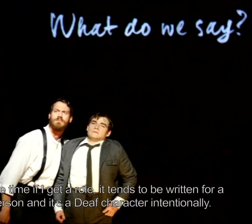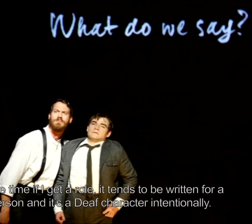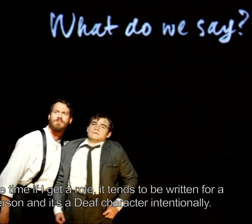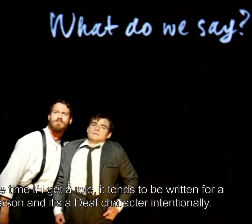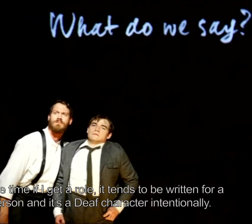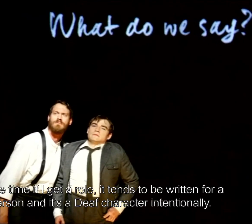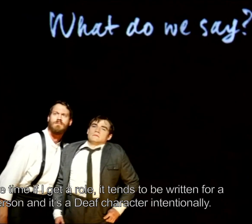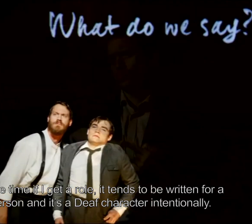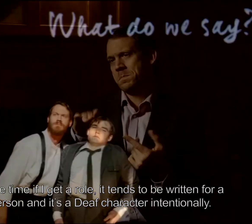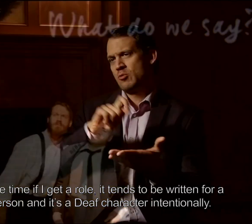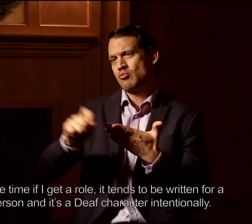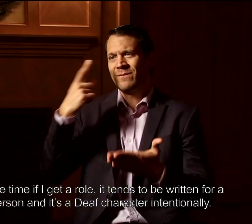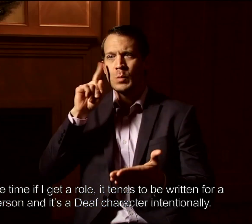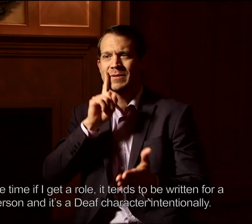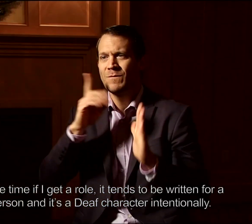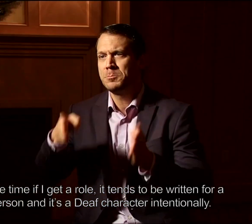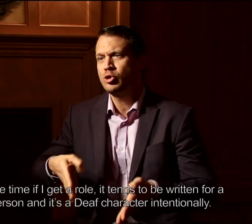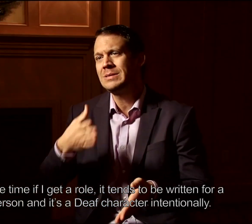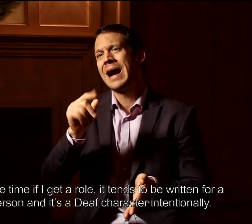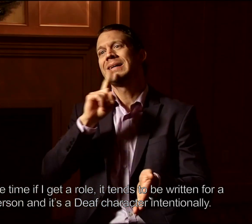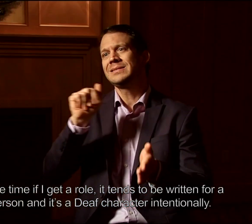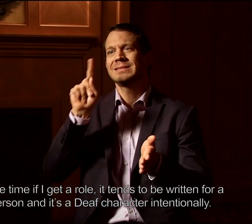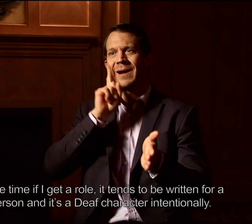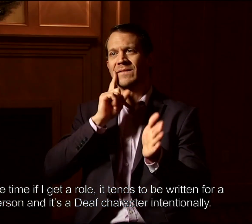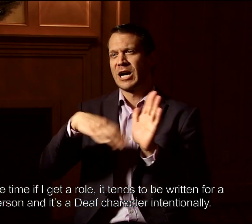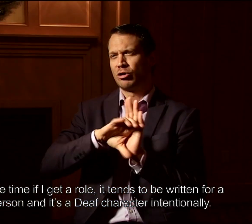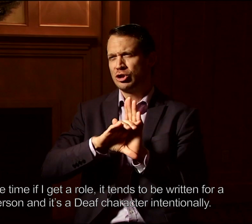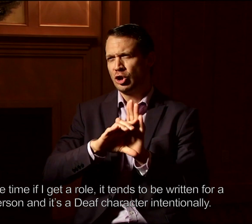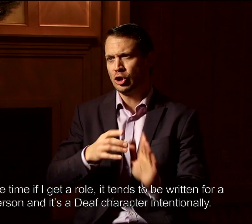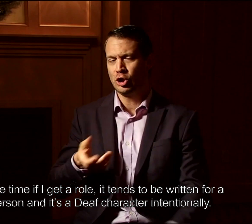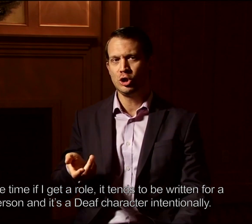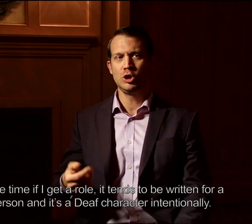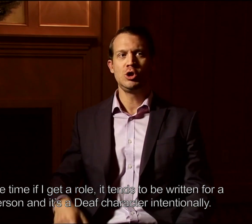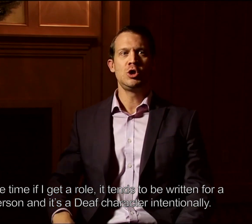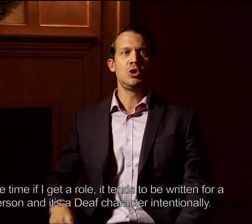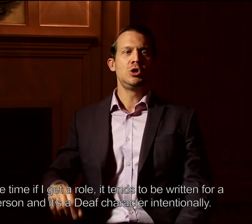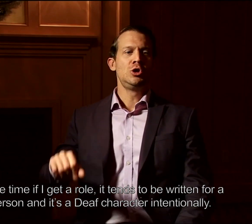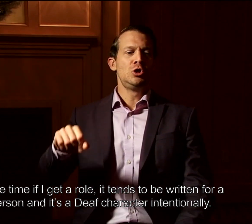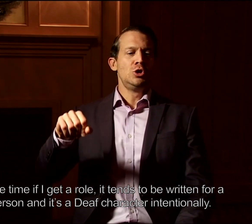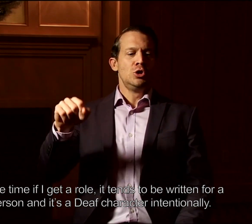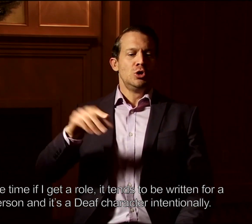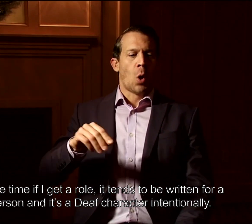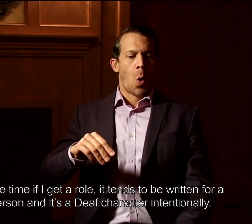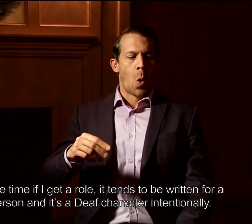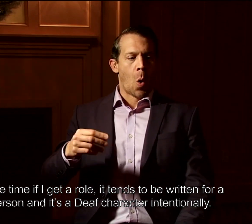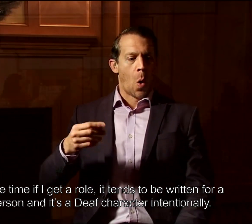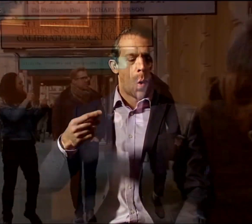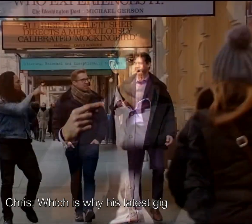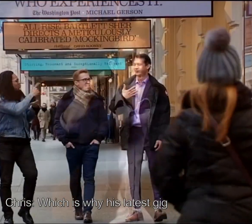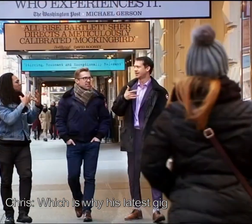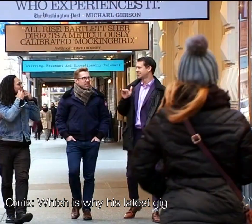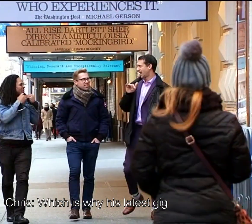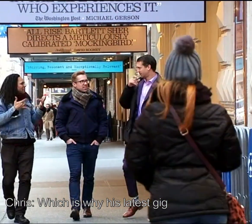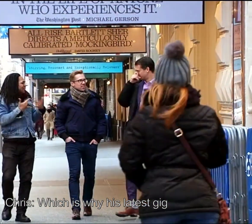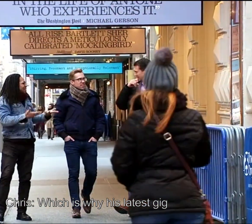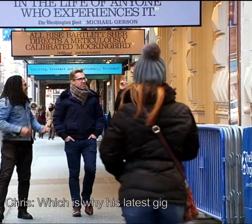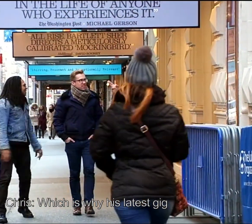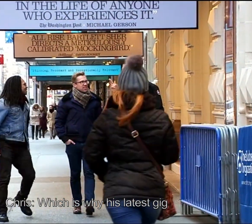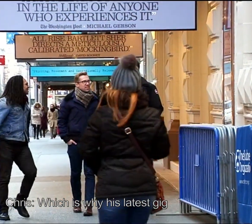Most of the time, if I get a role, it tends to be written for a deaf person, and it's a deaf character intentionally. Which is why his latest